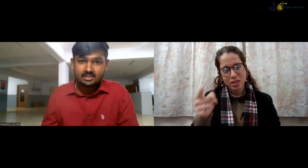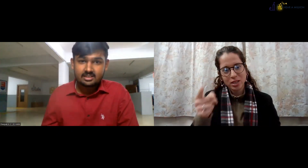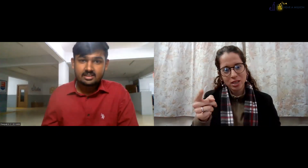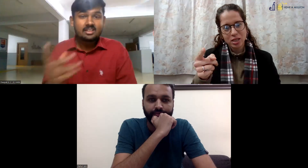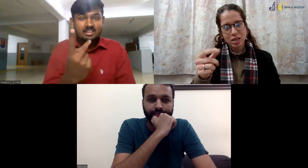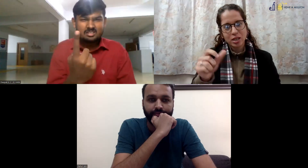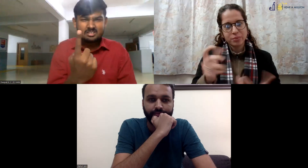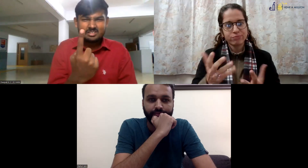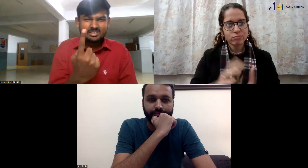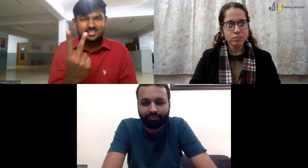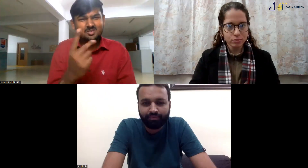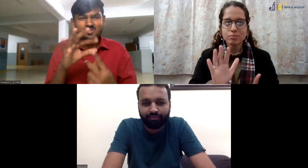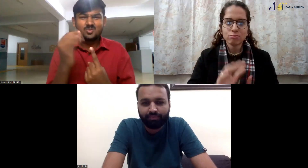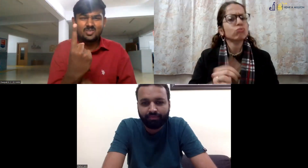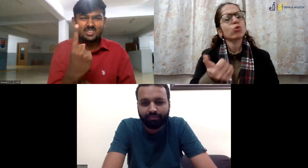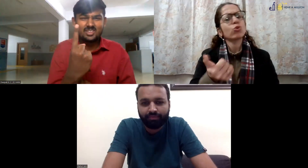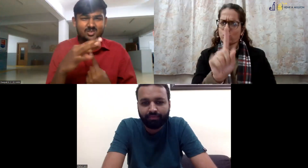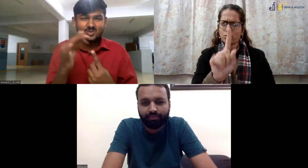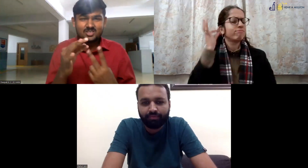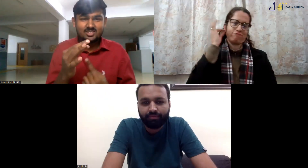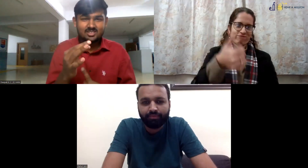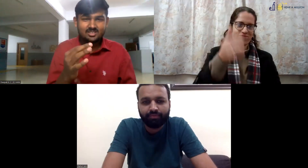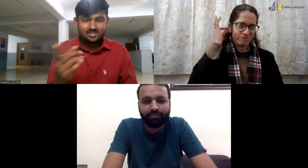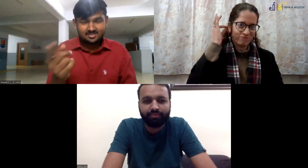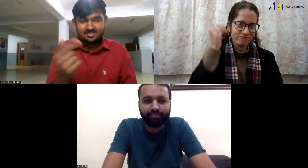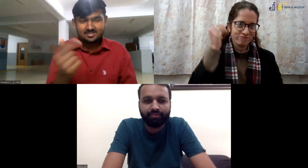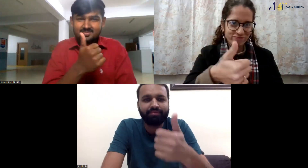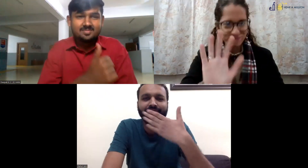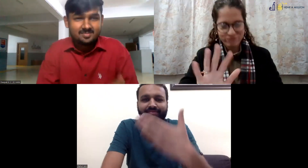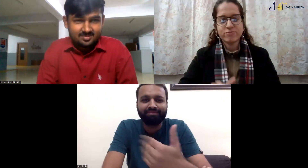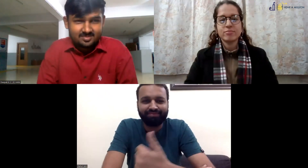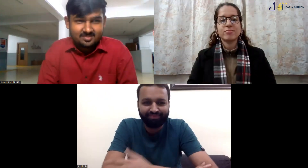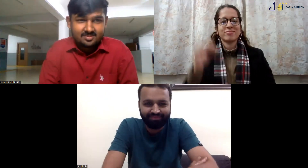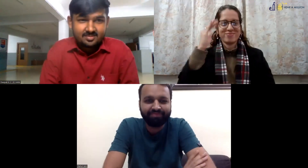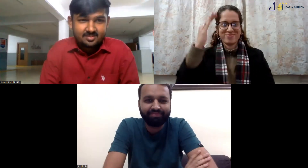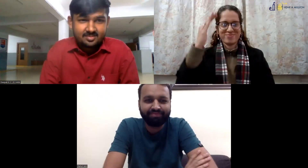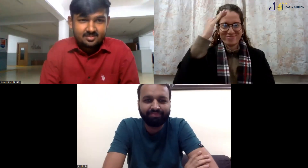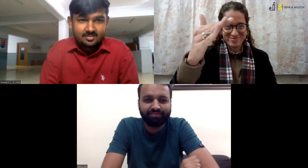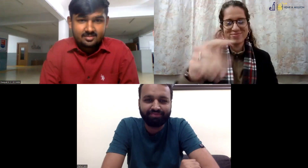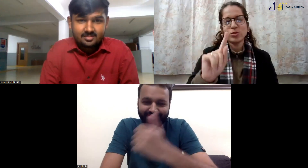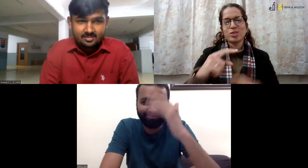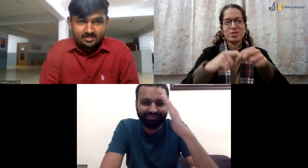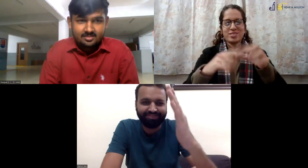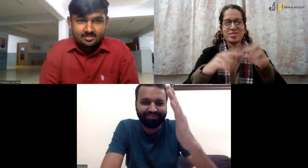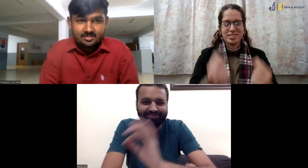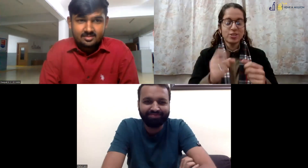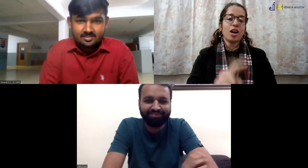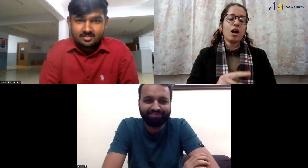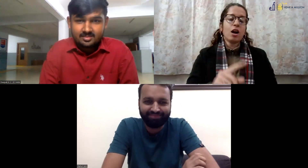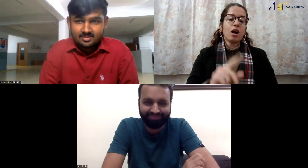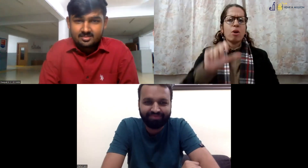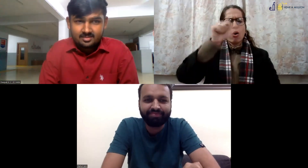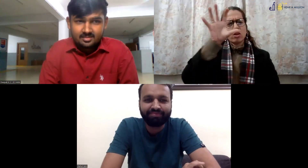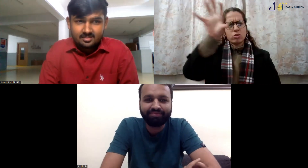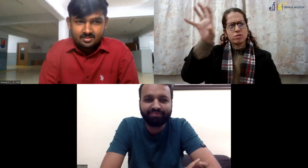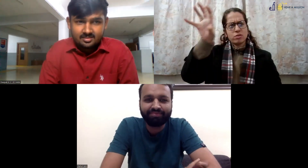And I also want to ask a question to the lady. I'm sorry, you have just one question, so you need to choose. No problem, I'll choose Rahul. So,